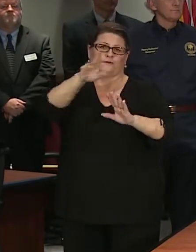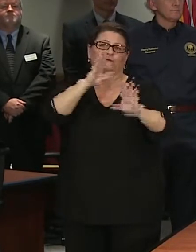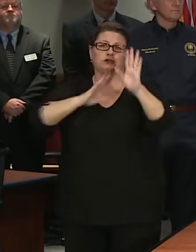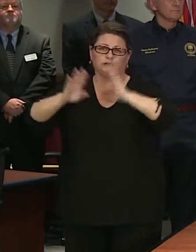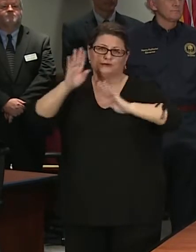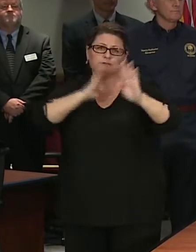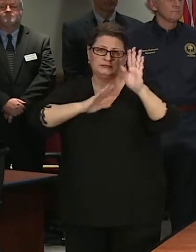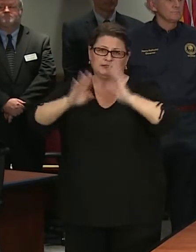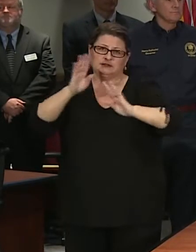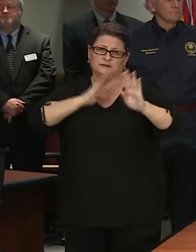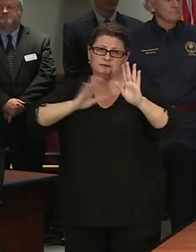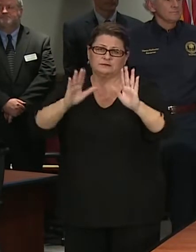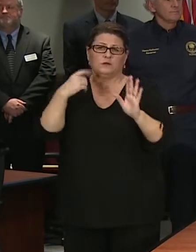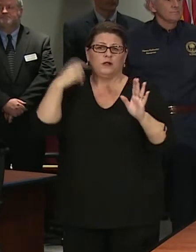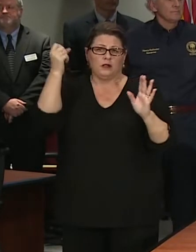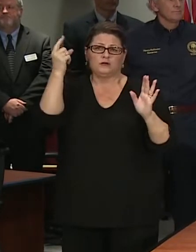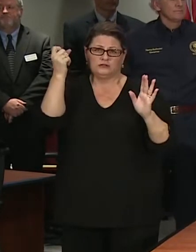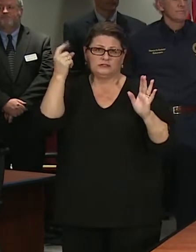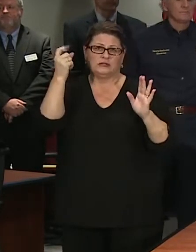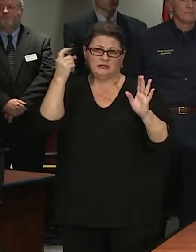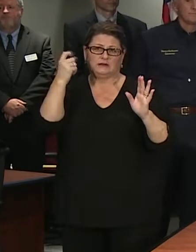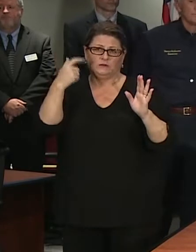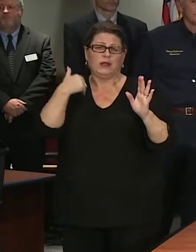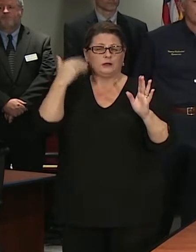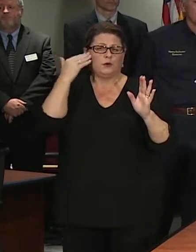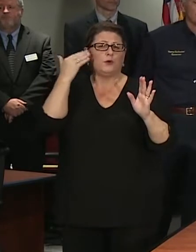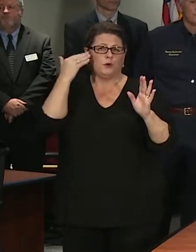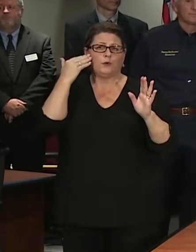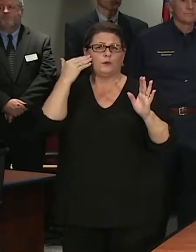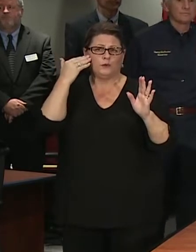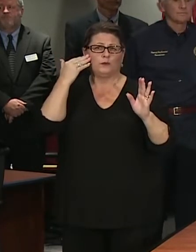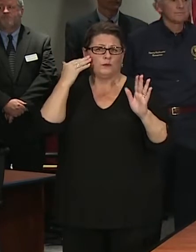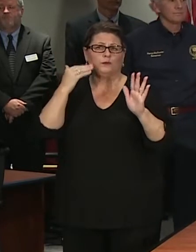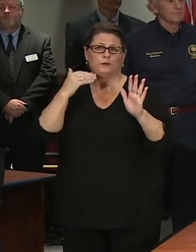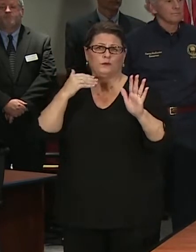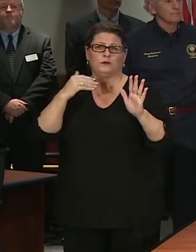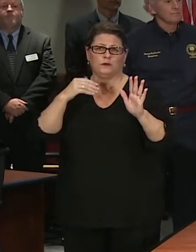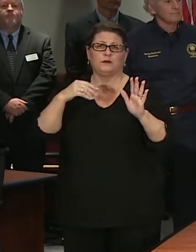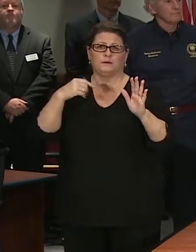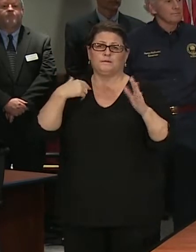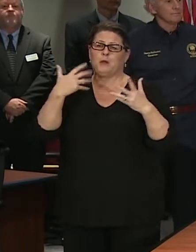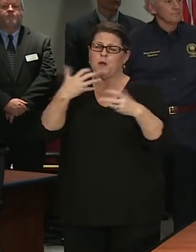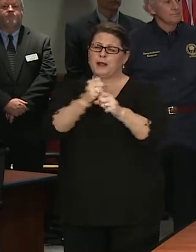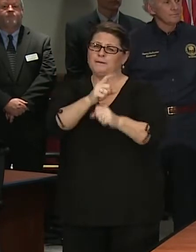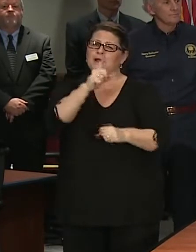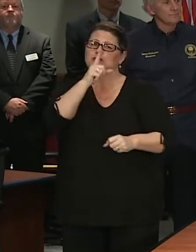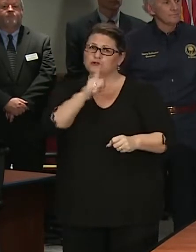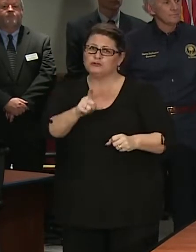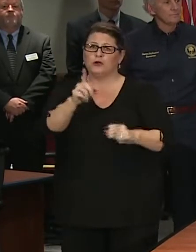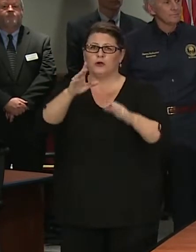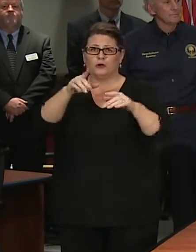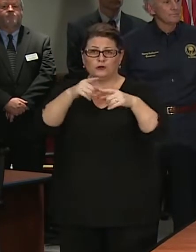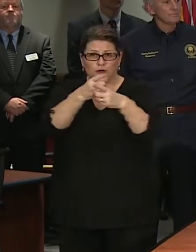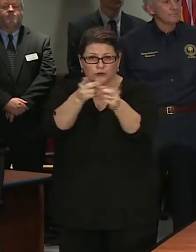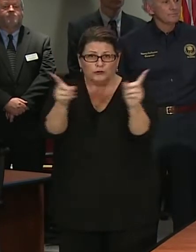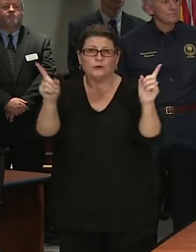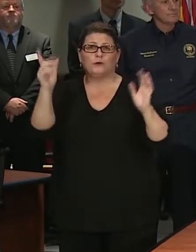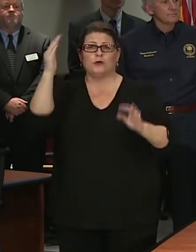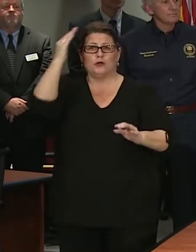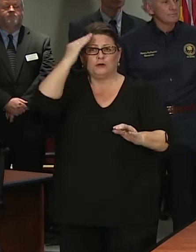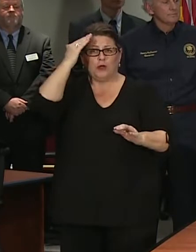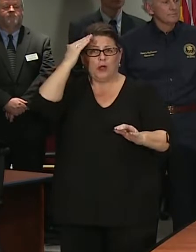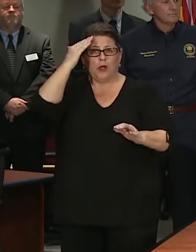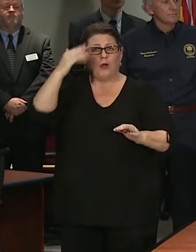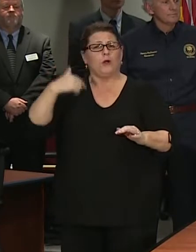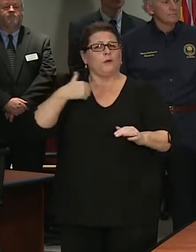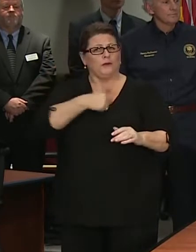we continue to respond to this public health threat together. I want to reassure the public that we are working hard together as